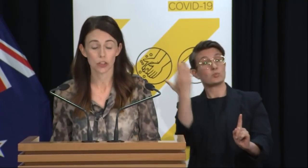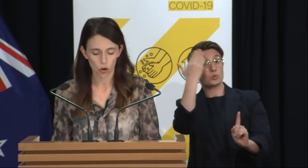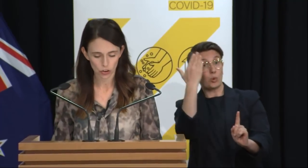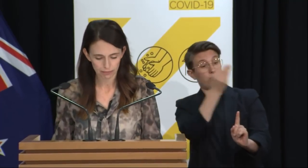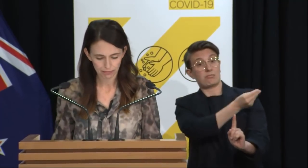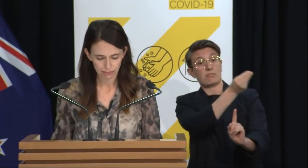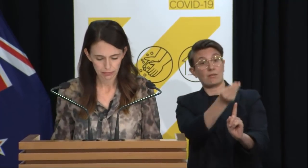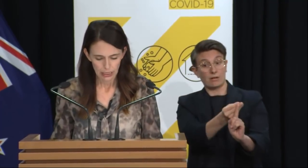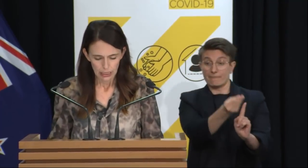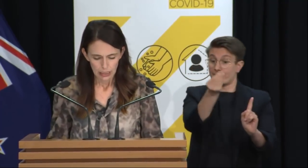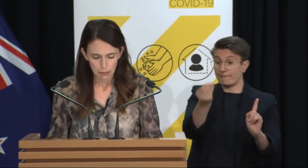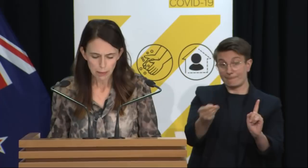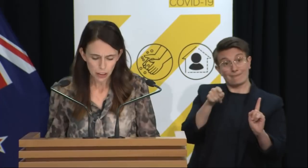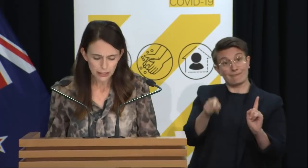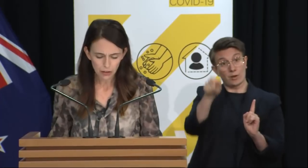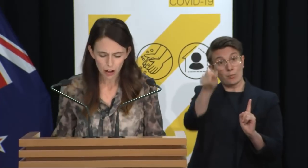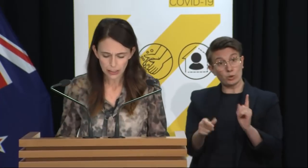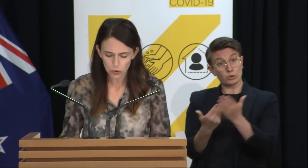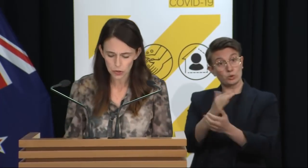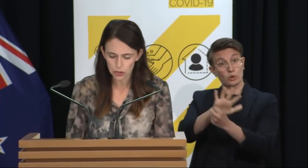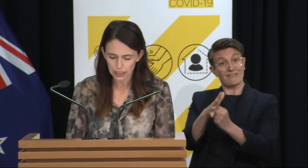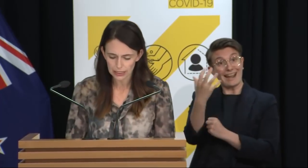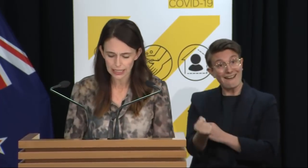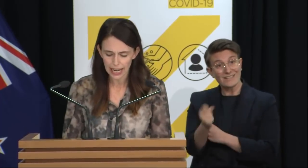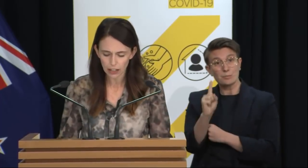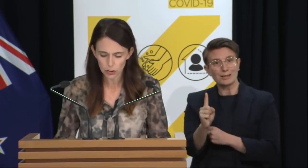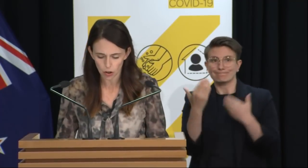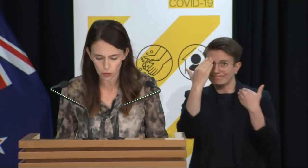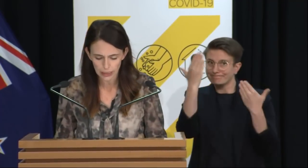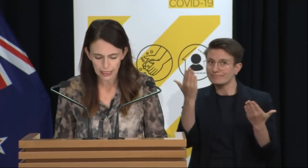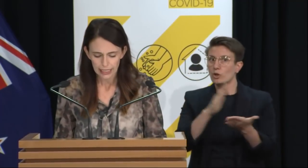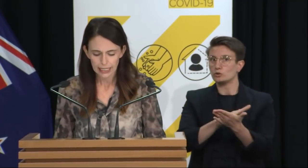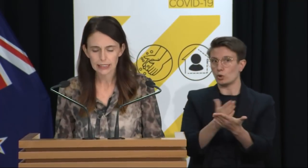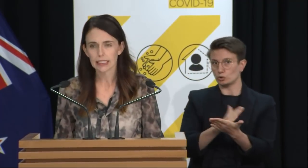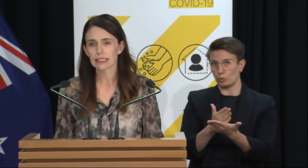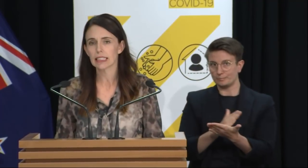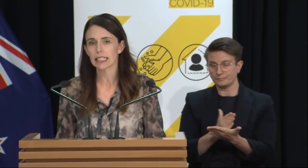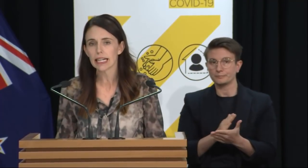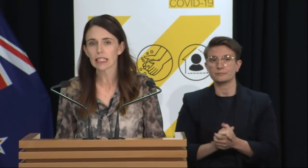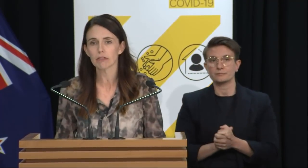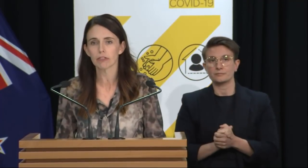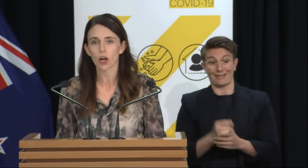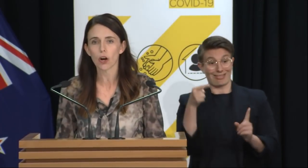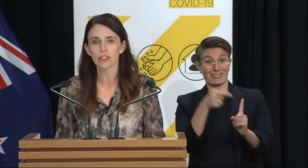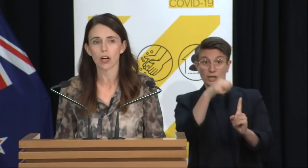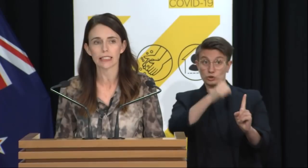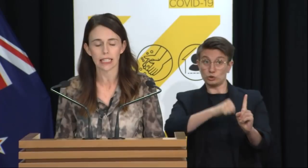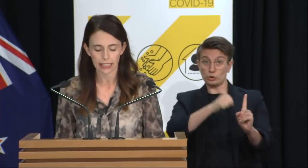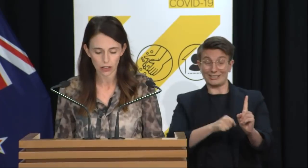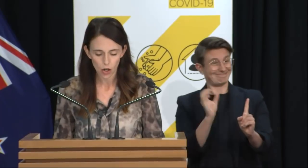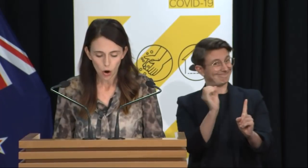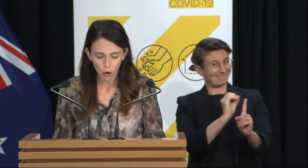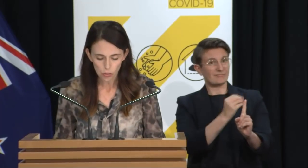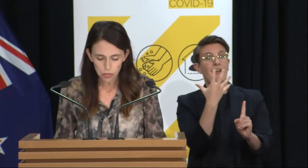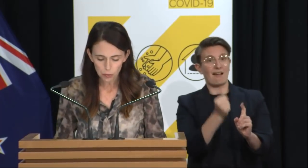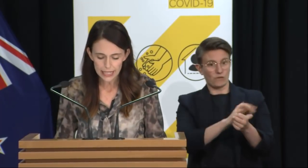it has not. The Papatoetoe High School student in the household has tested negative for